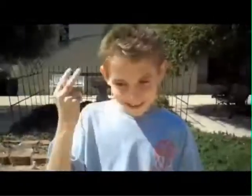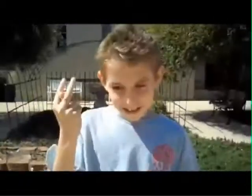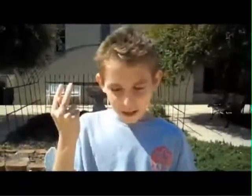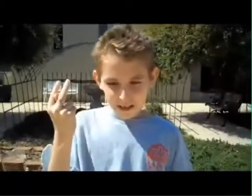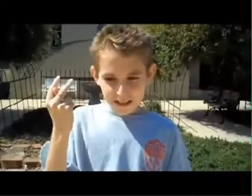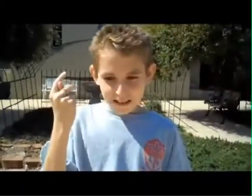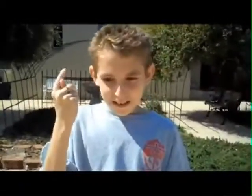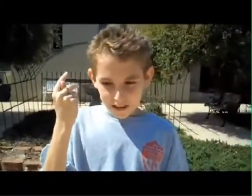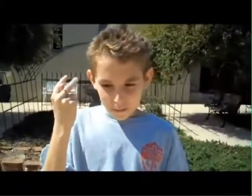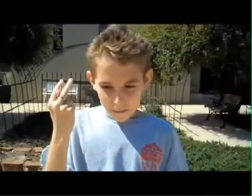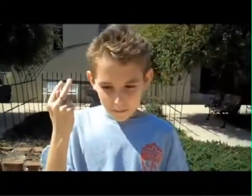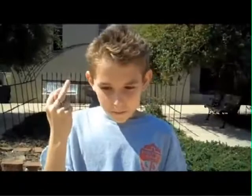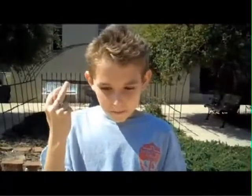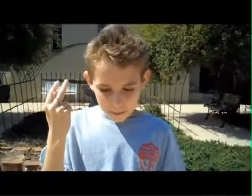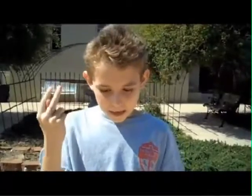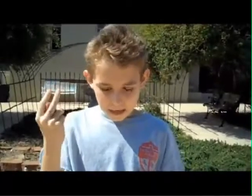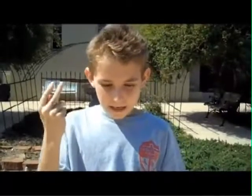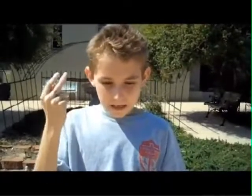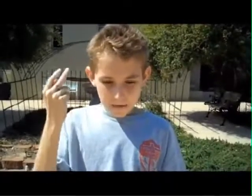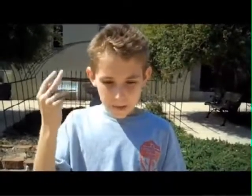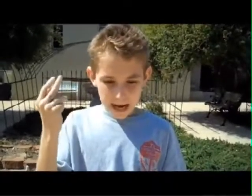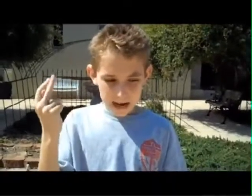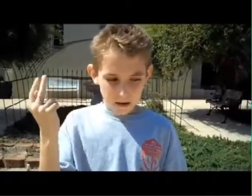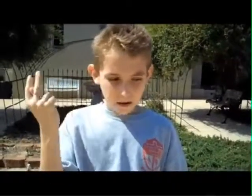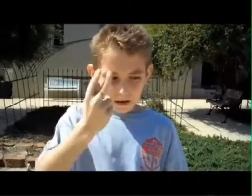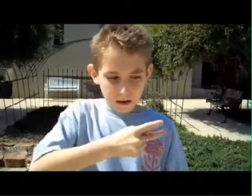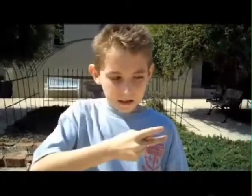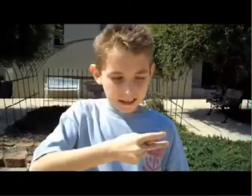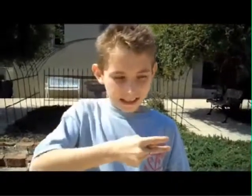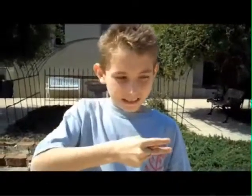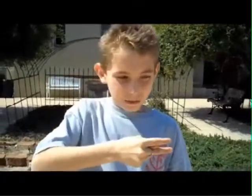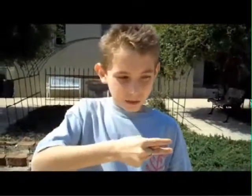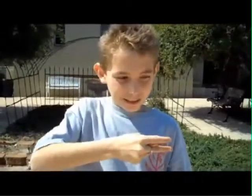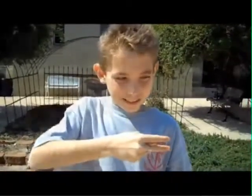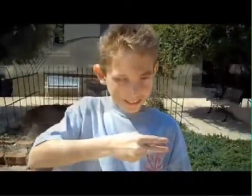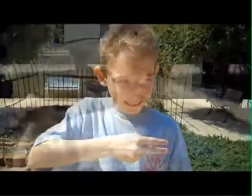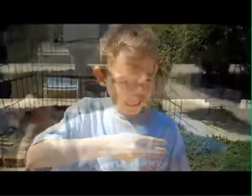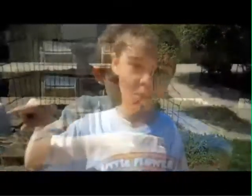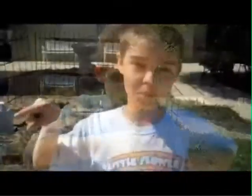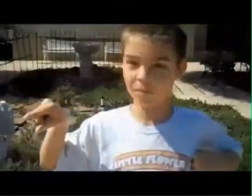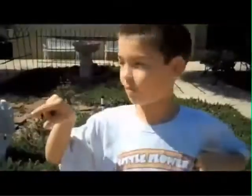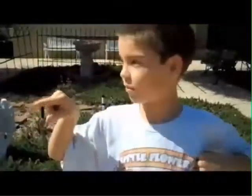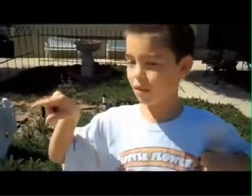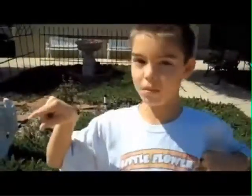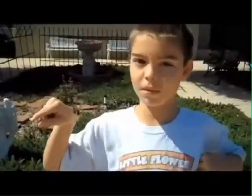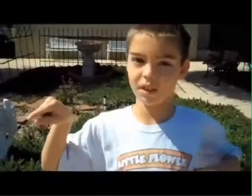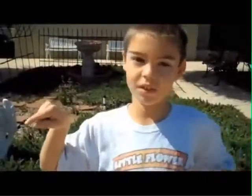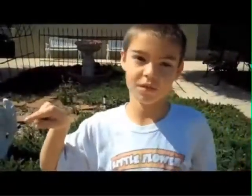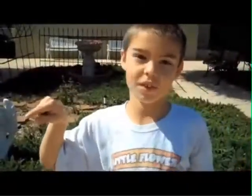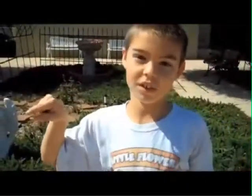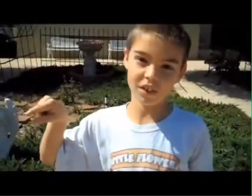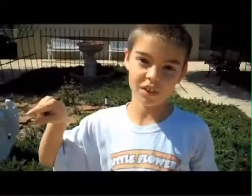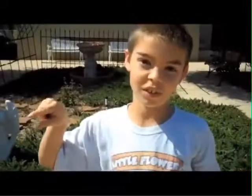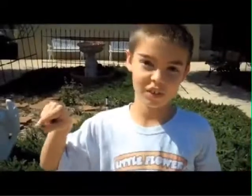one? P. Pow. Kyle, rotate 90 degrees. Weeds, feeds on